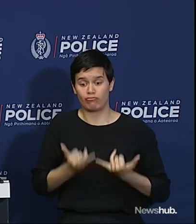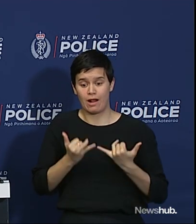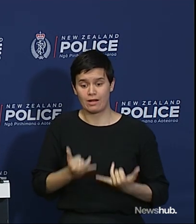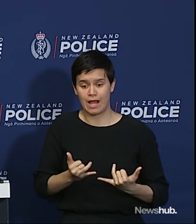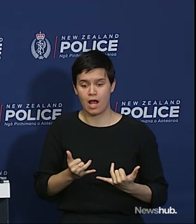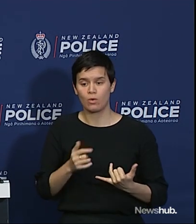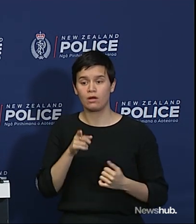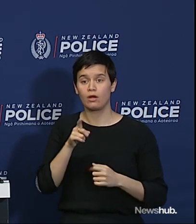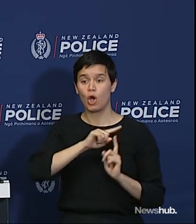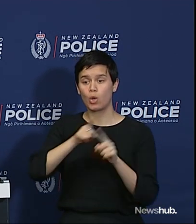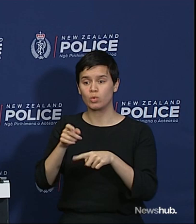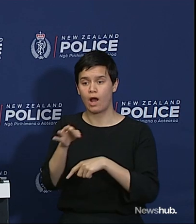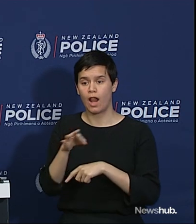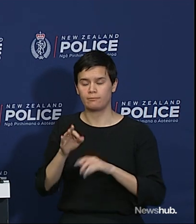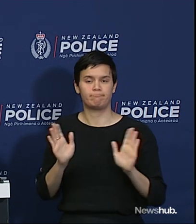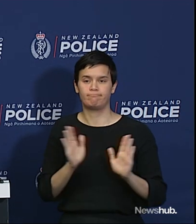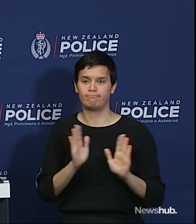island at the moment.